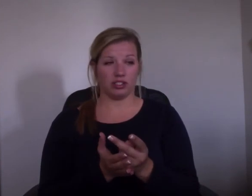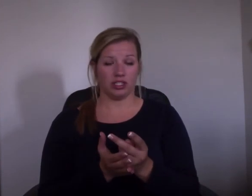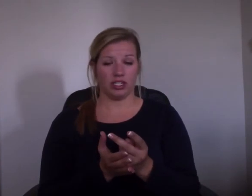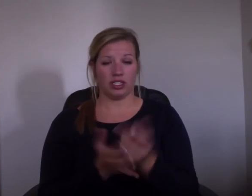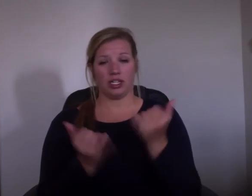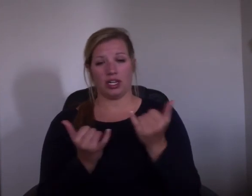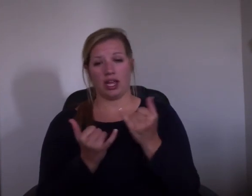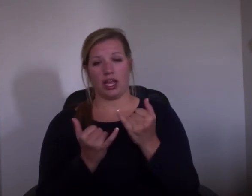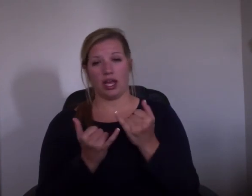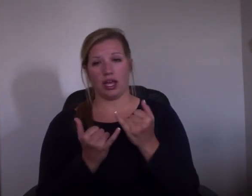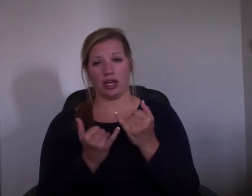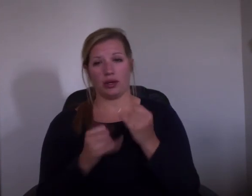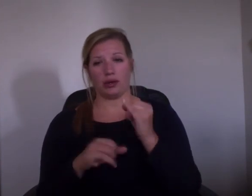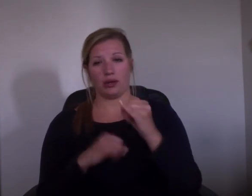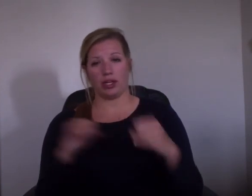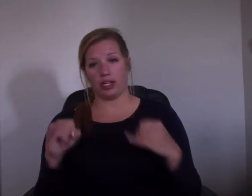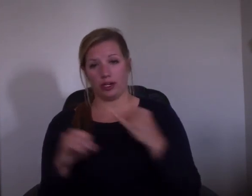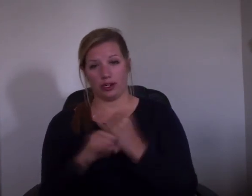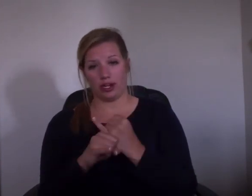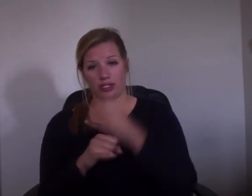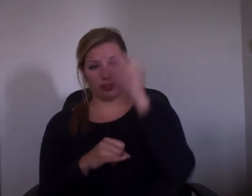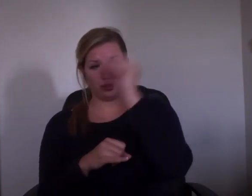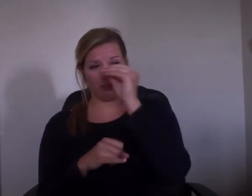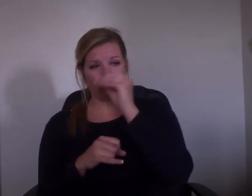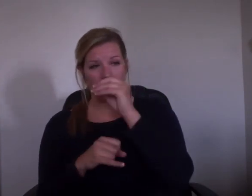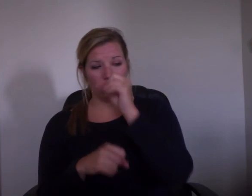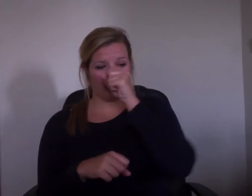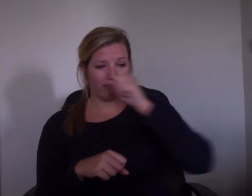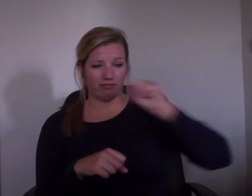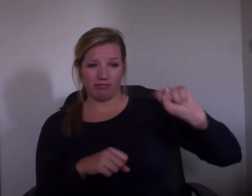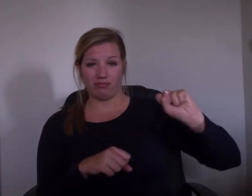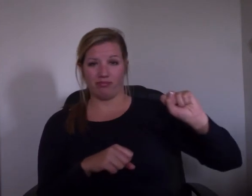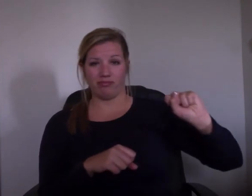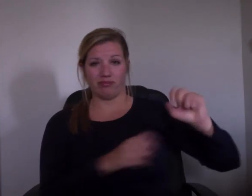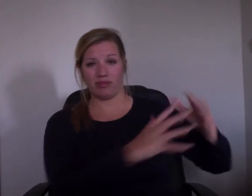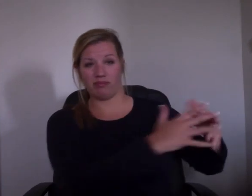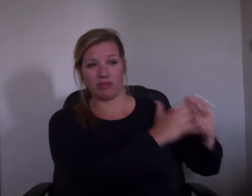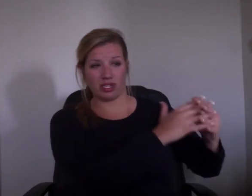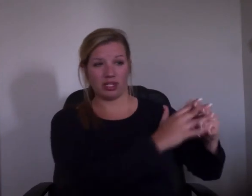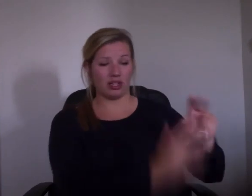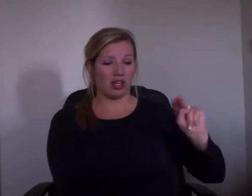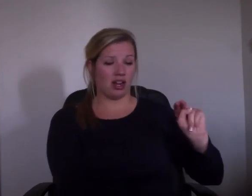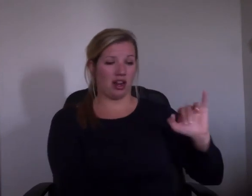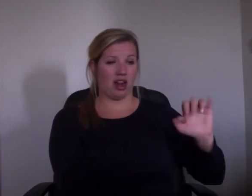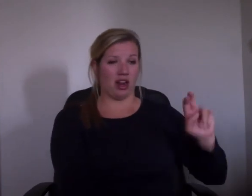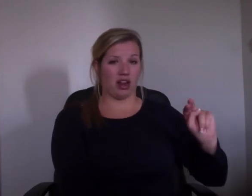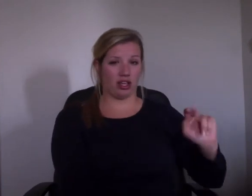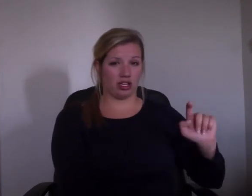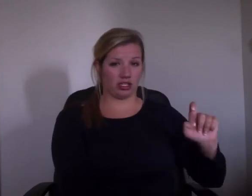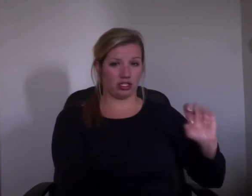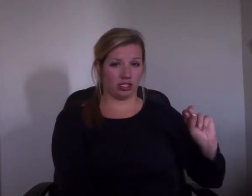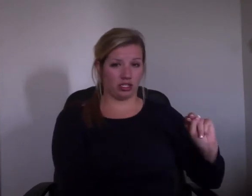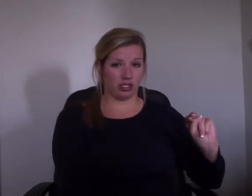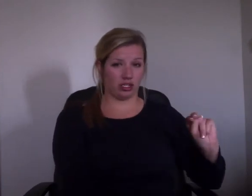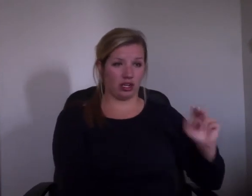opinion against the United States. And so Nixon throws in the towel. There's a very famous peace